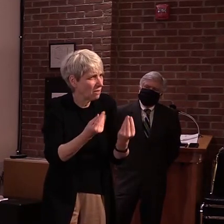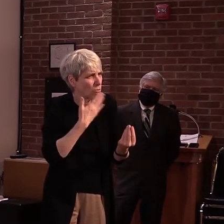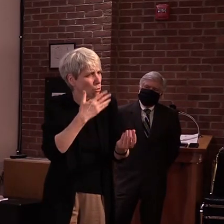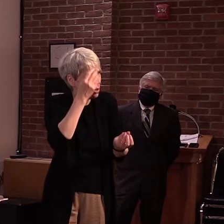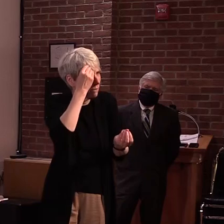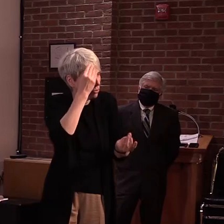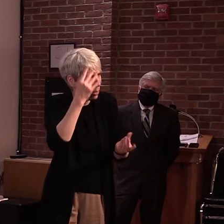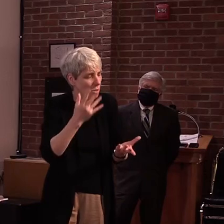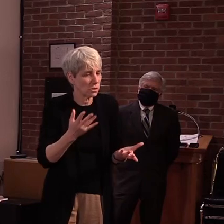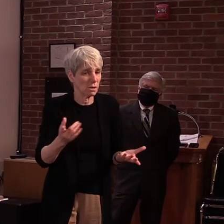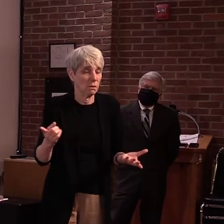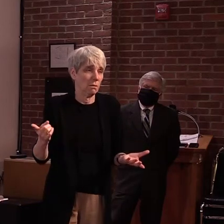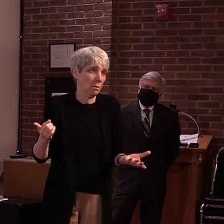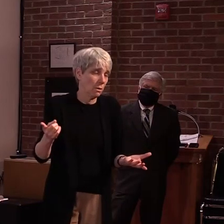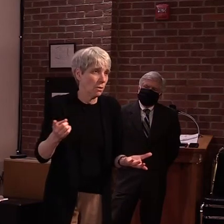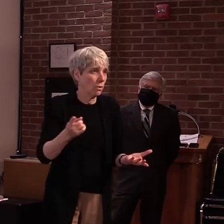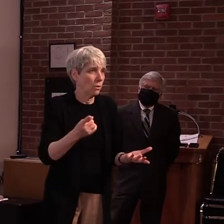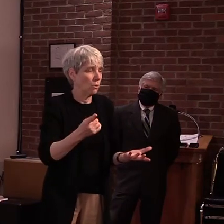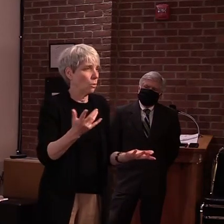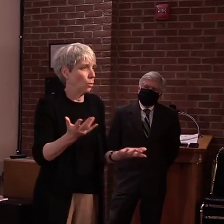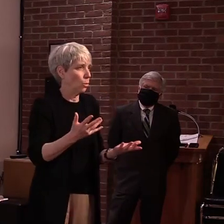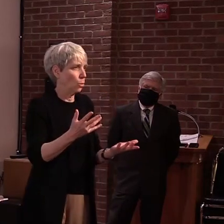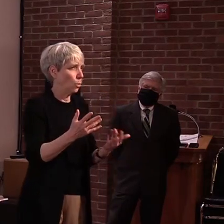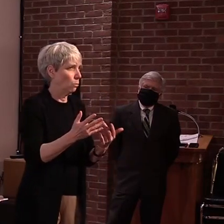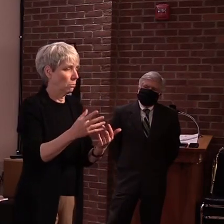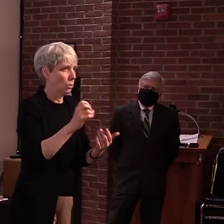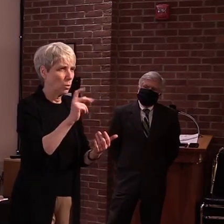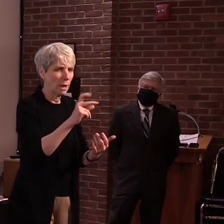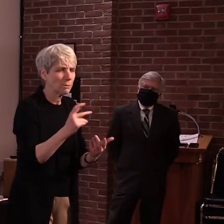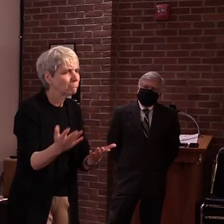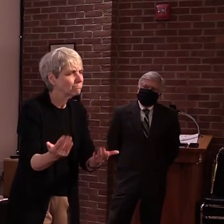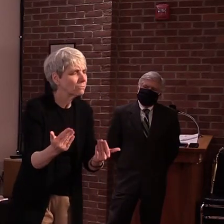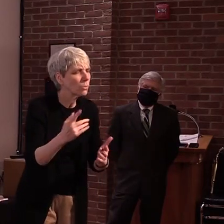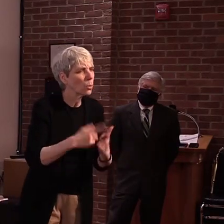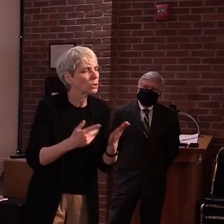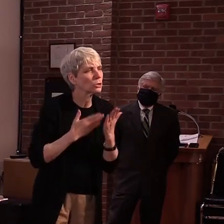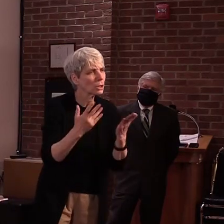what would be the end result? What would you ask us to do?